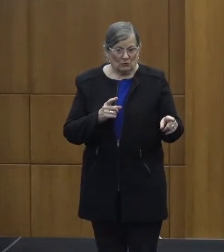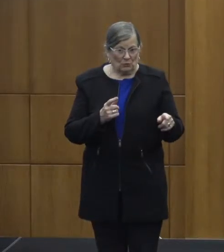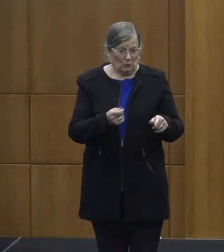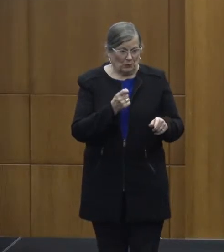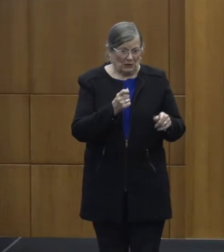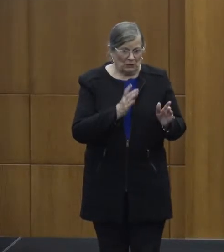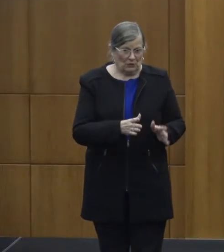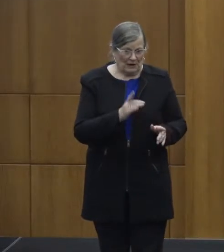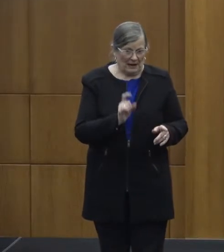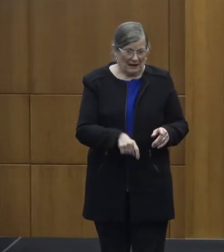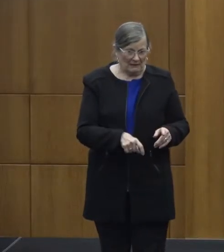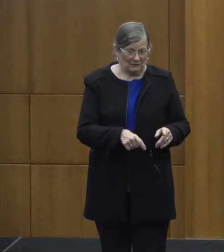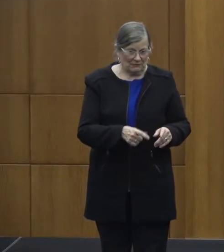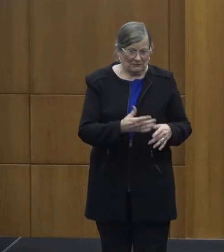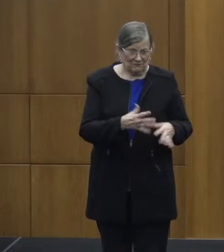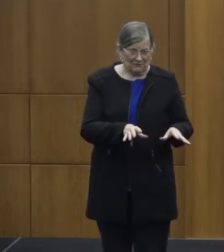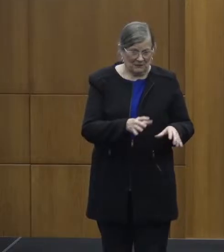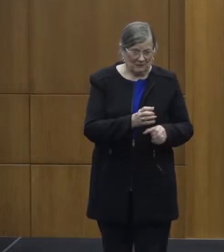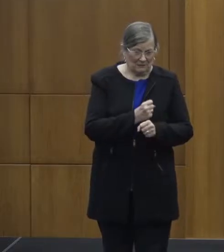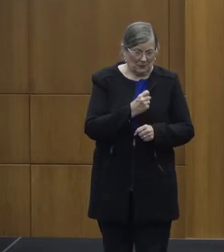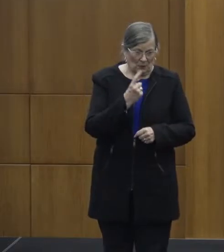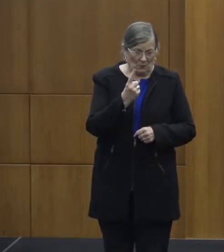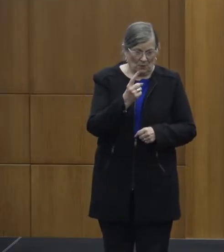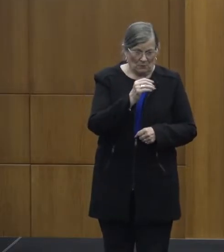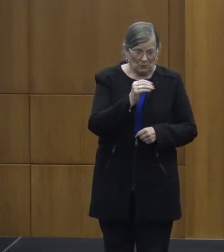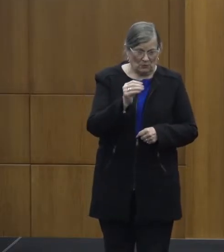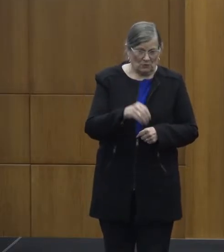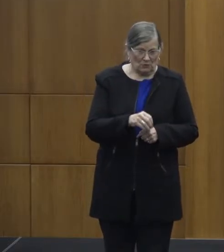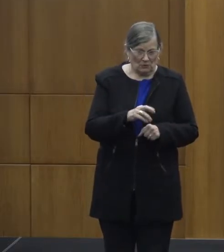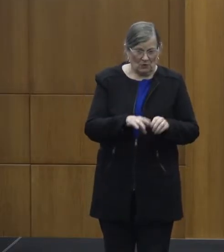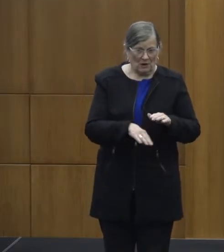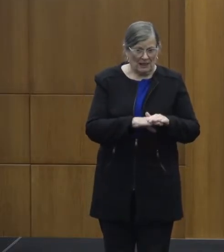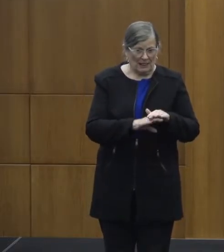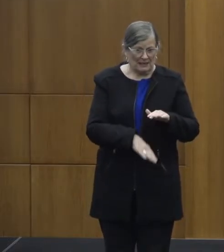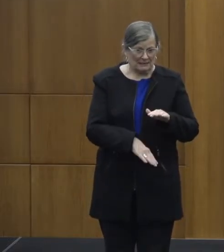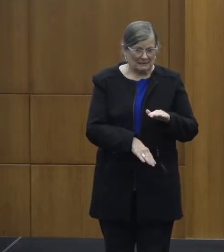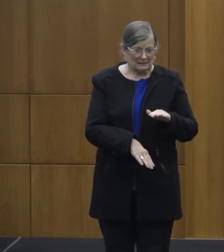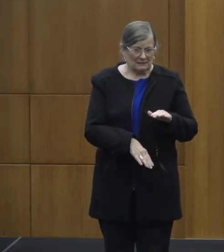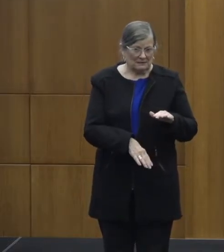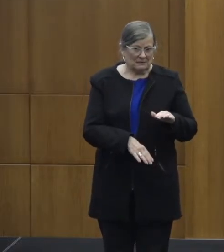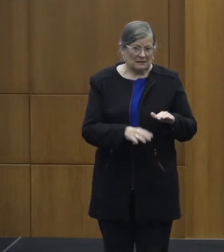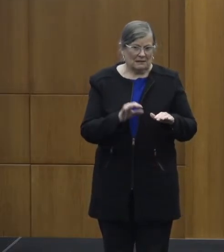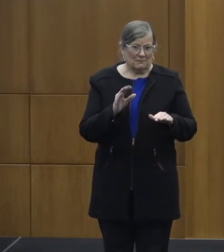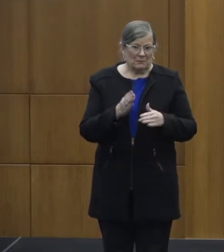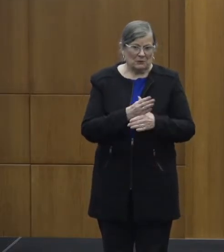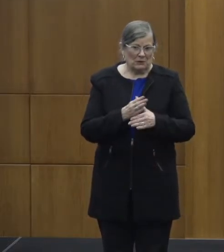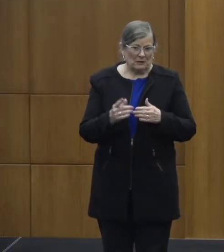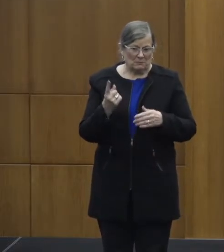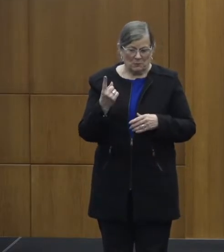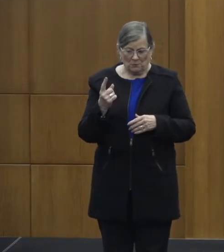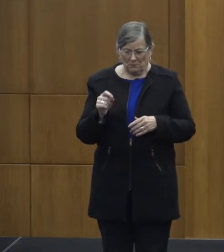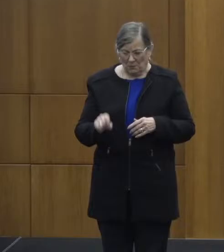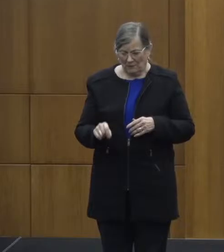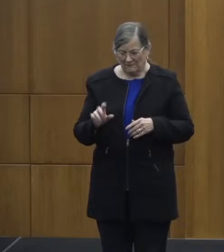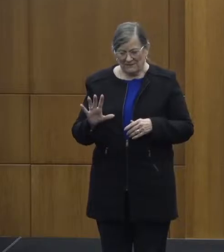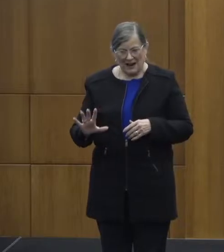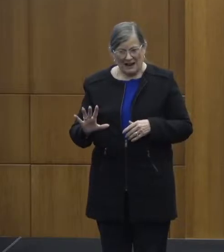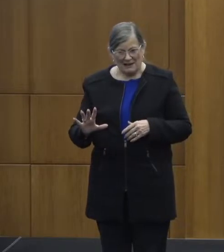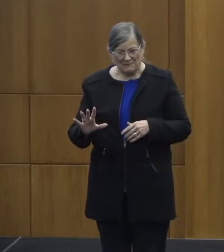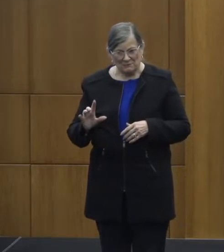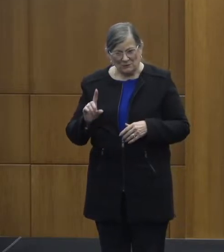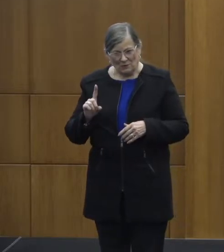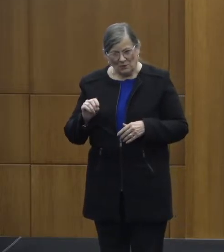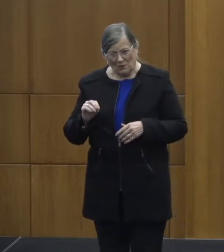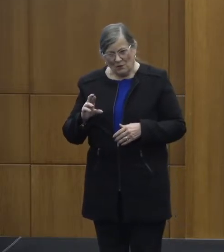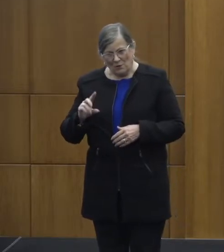less. If the margin of victory is between 0.5% and 1%, then the candidate will pay for